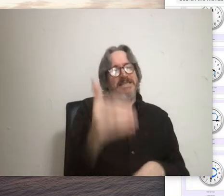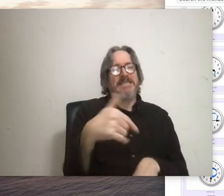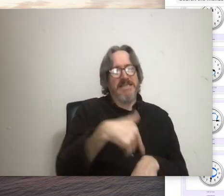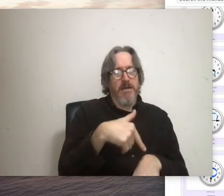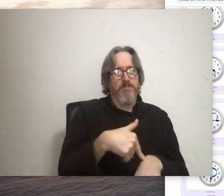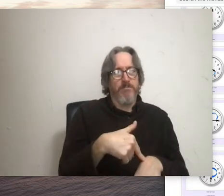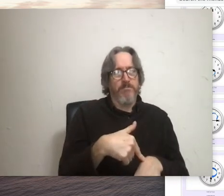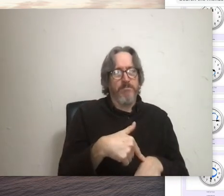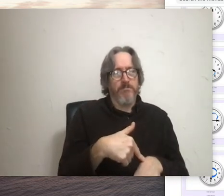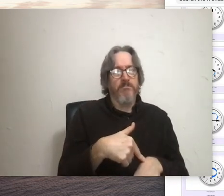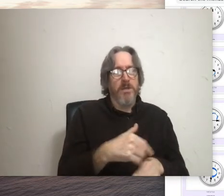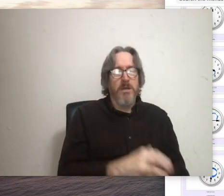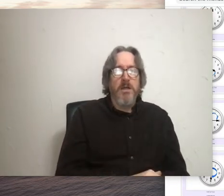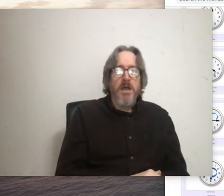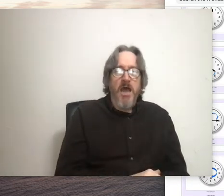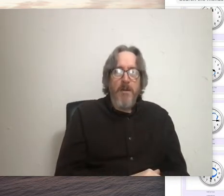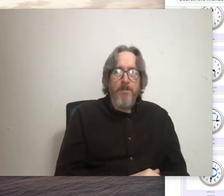next time.